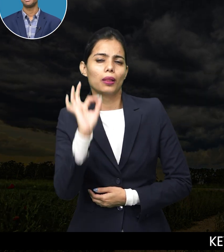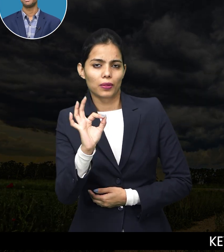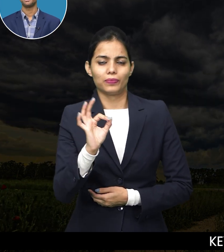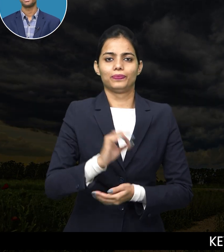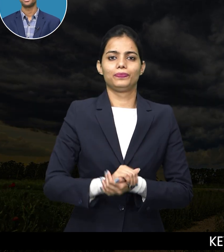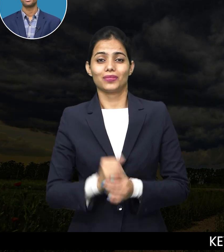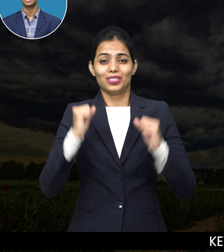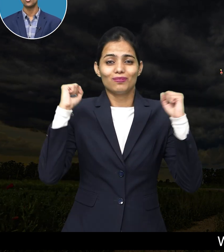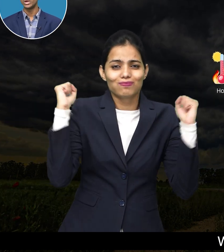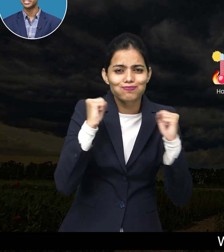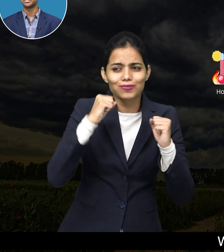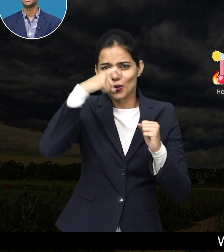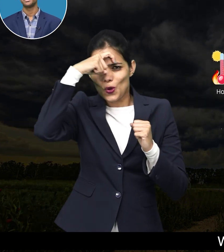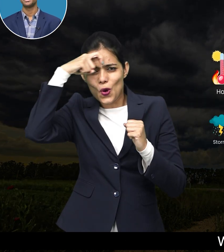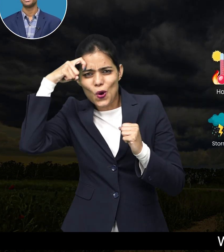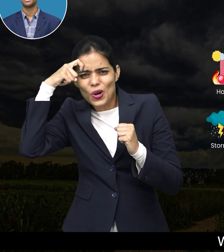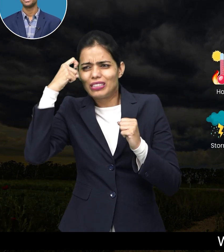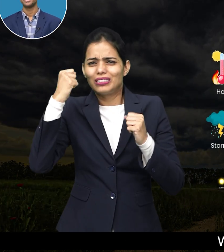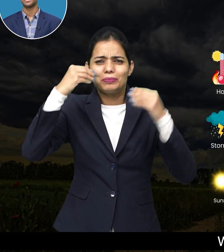Keywords: weather,